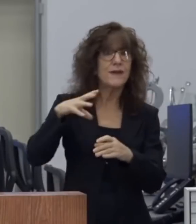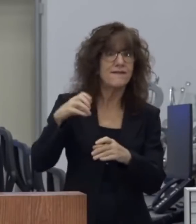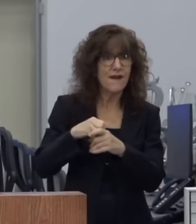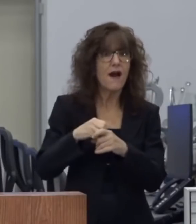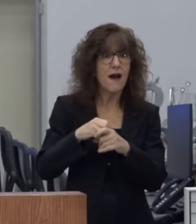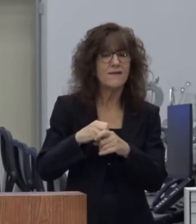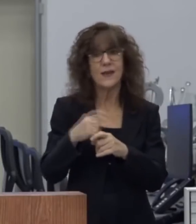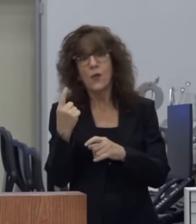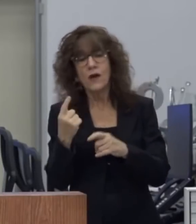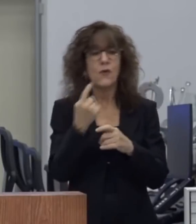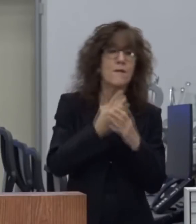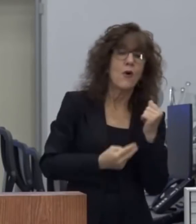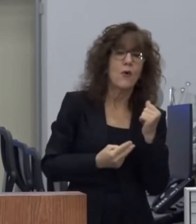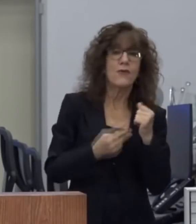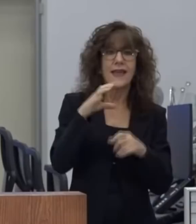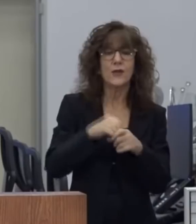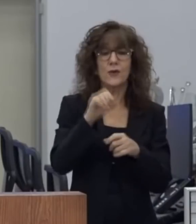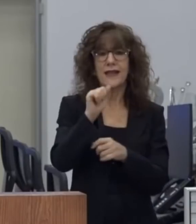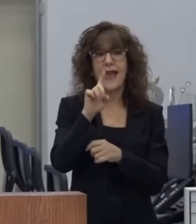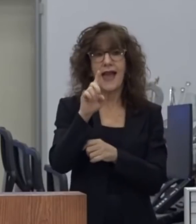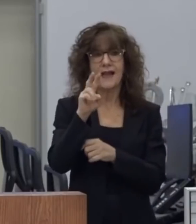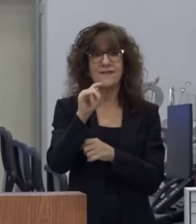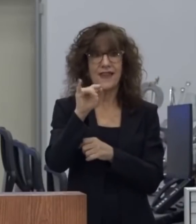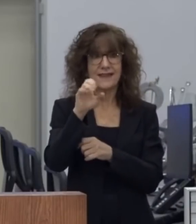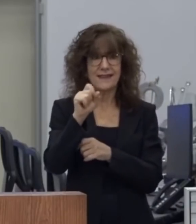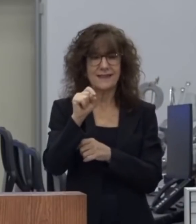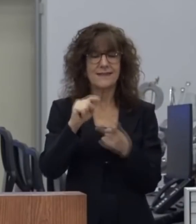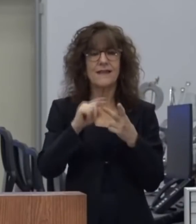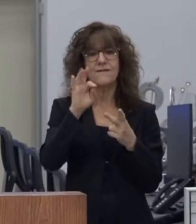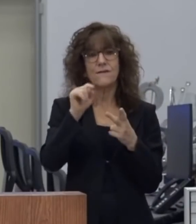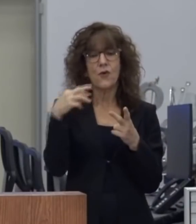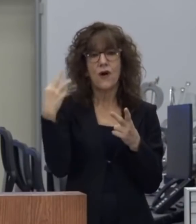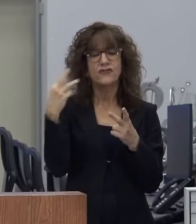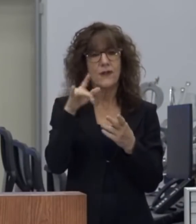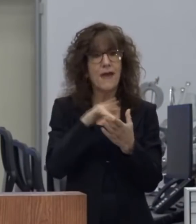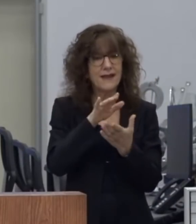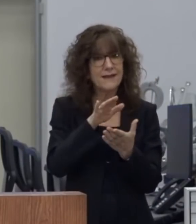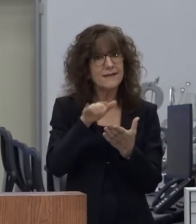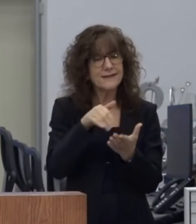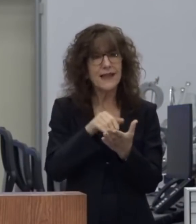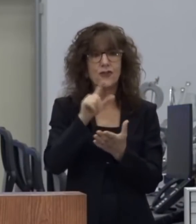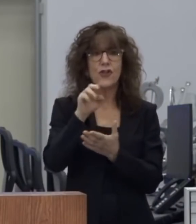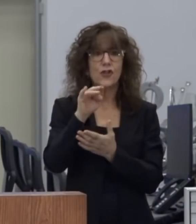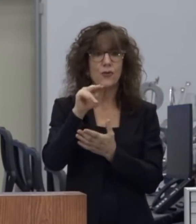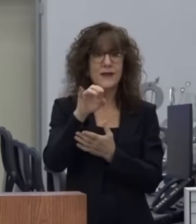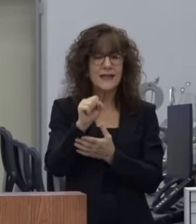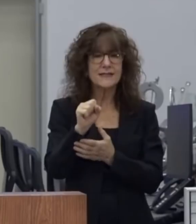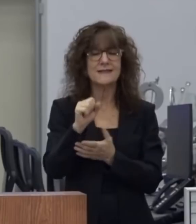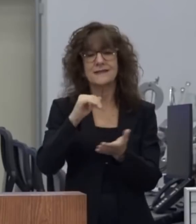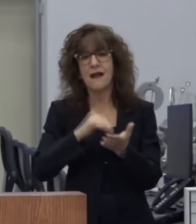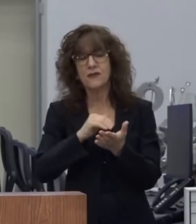in one or both of these grants, including Adventist Healthcare, Fort Washington Medical Center, Luminous Health Doctors Community